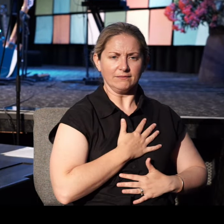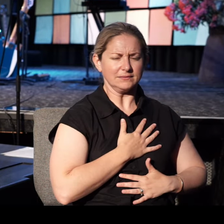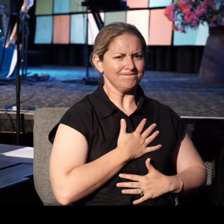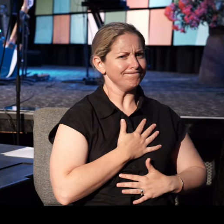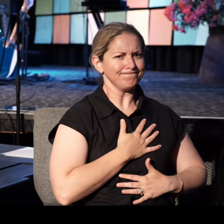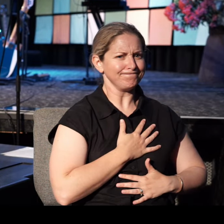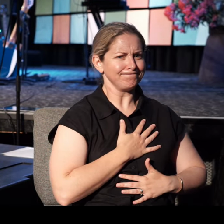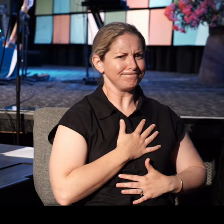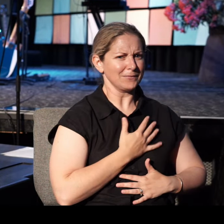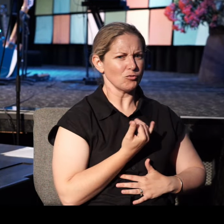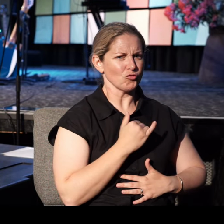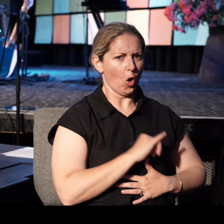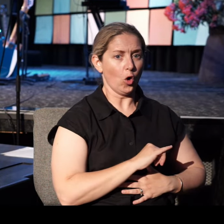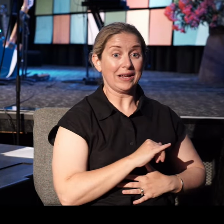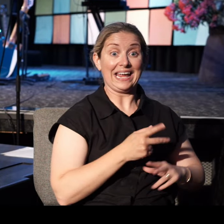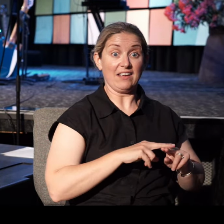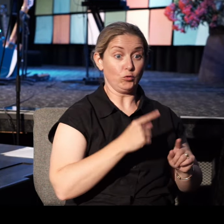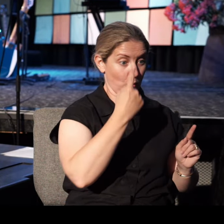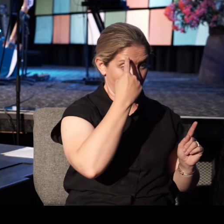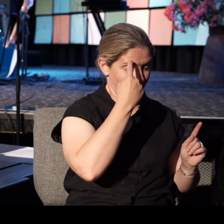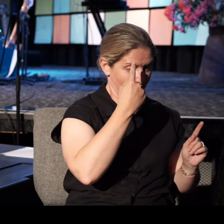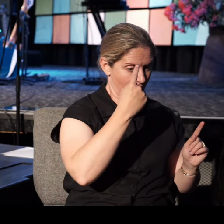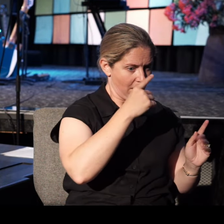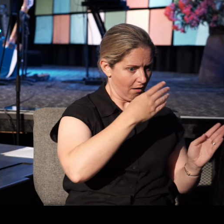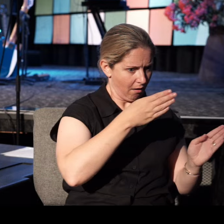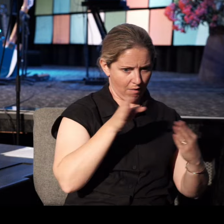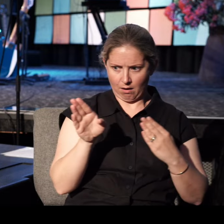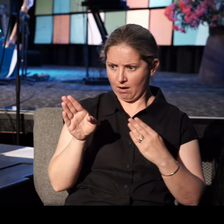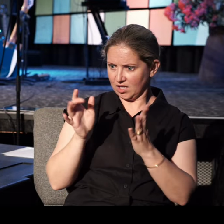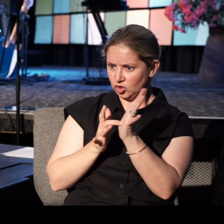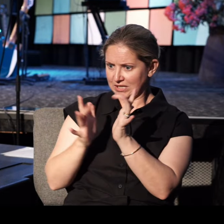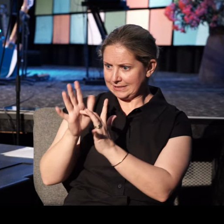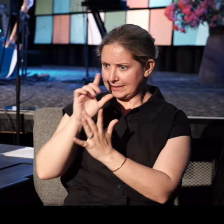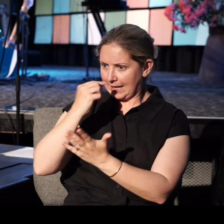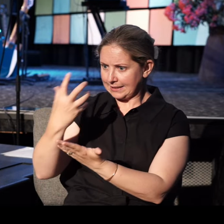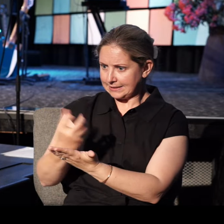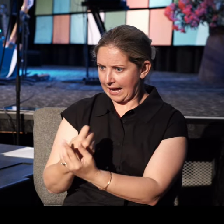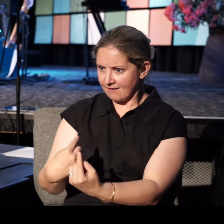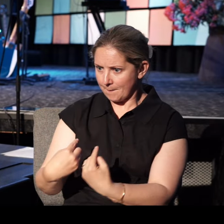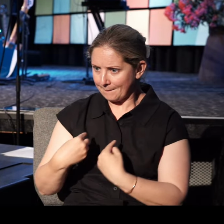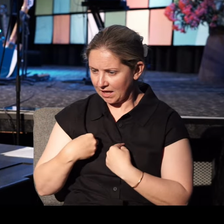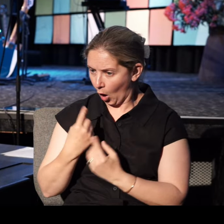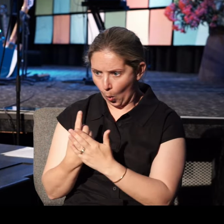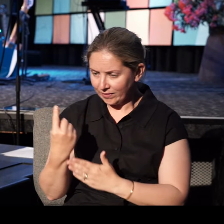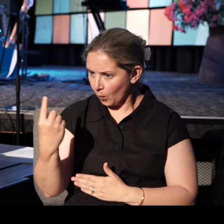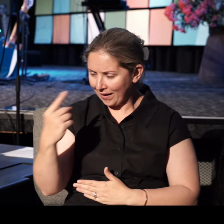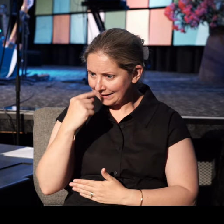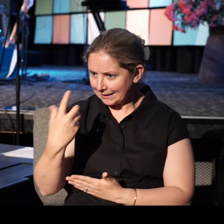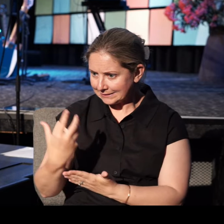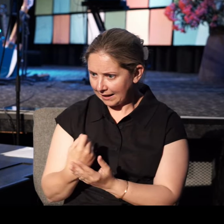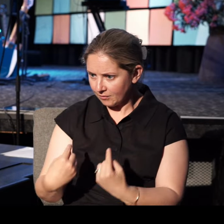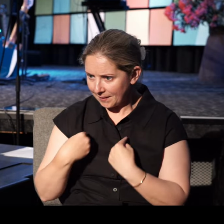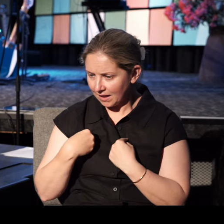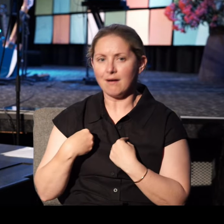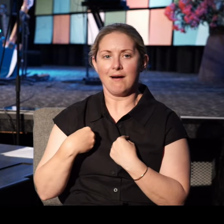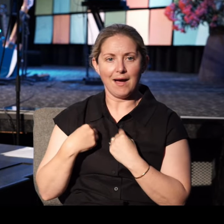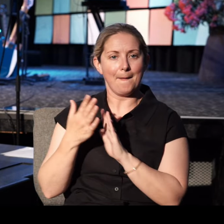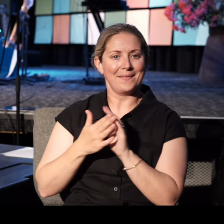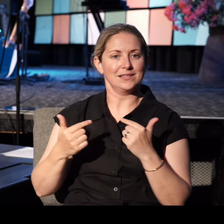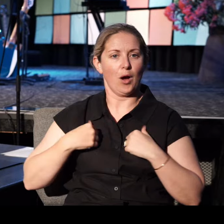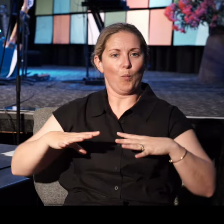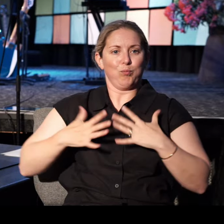everything. You are now children of God. You are loved, and you have an identity that is